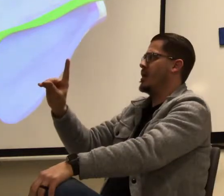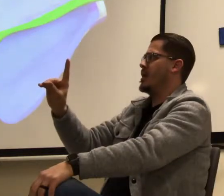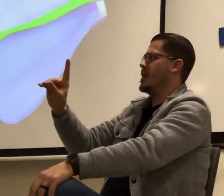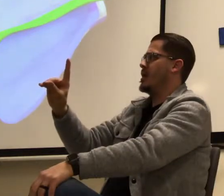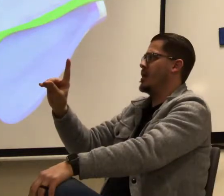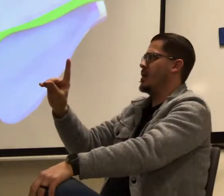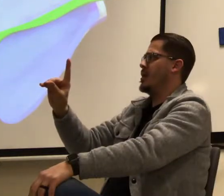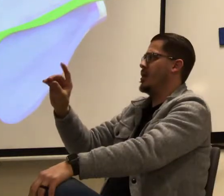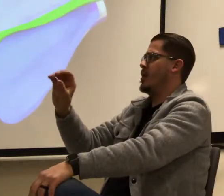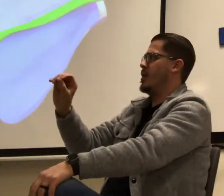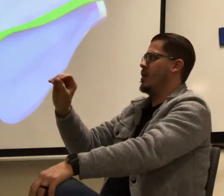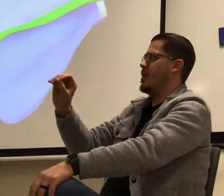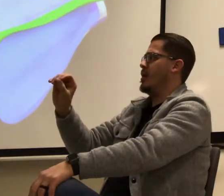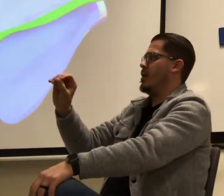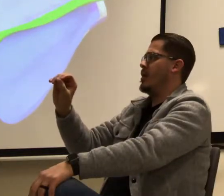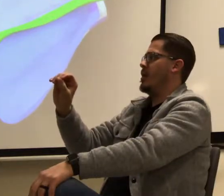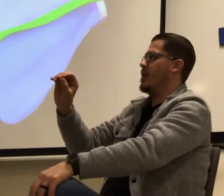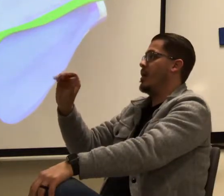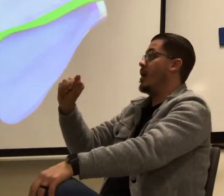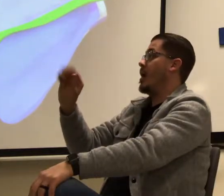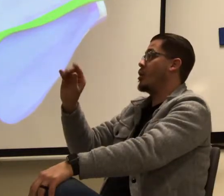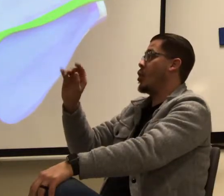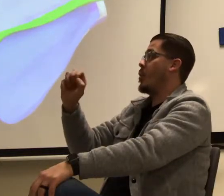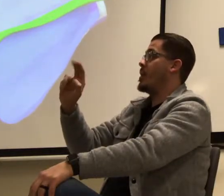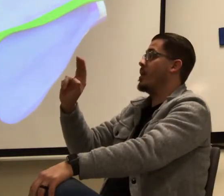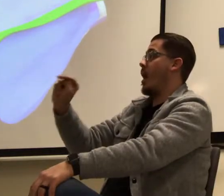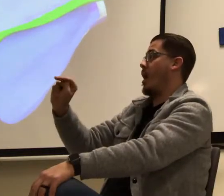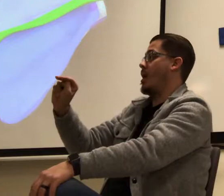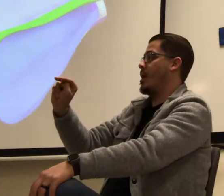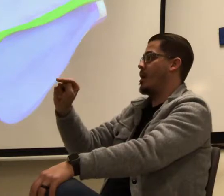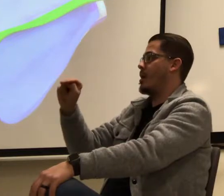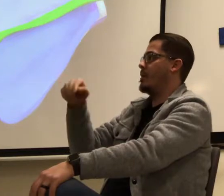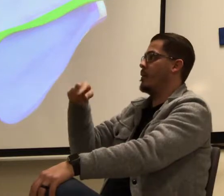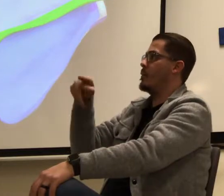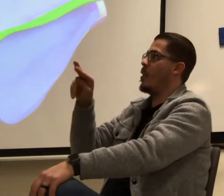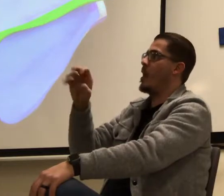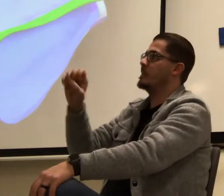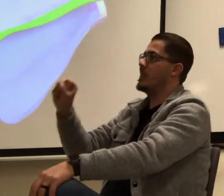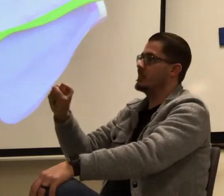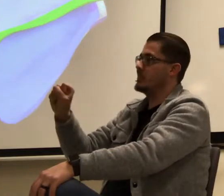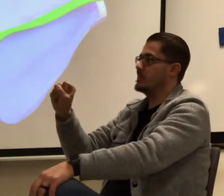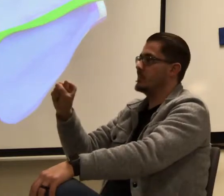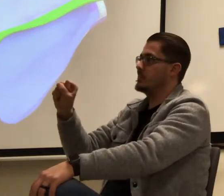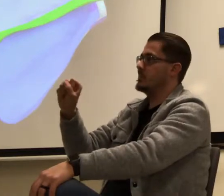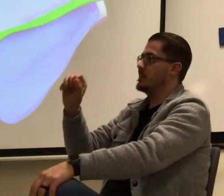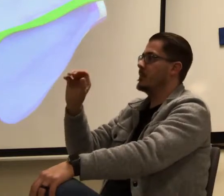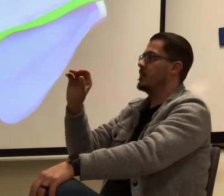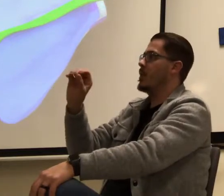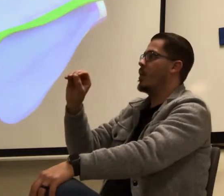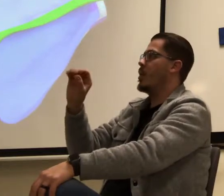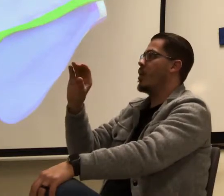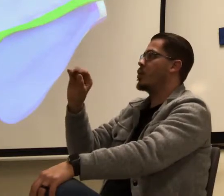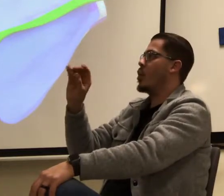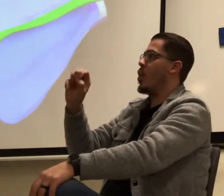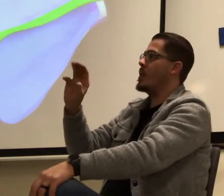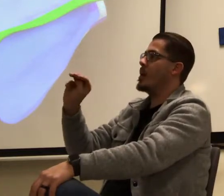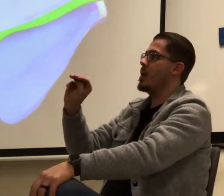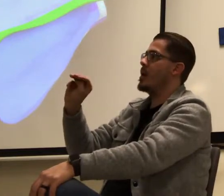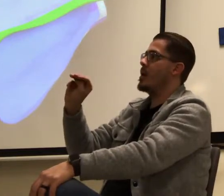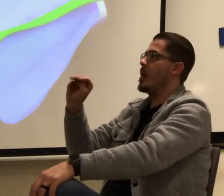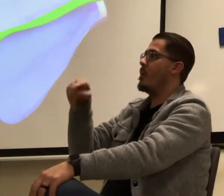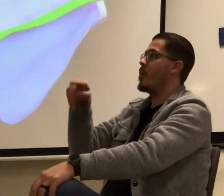You can just call it acromion or acromion process, as it's known. And well, the acromion process, as you can see,